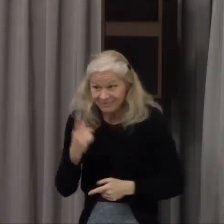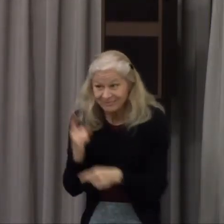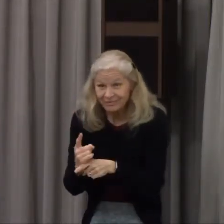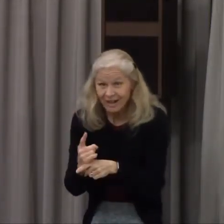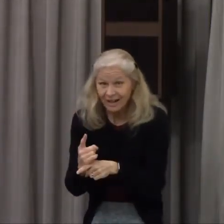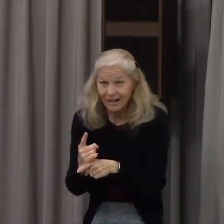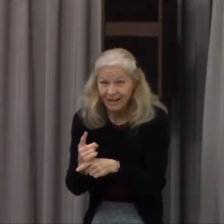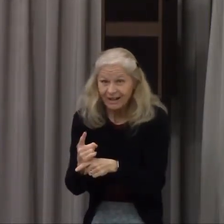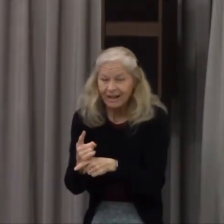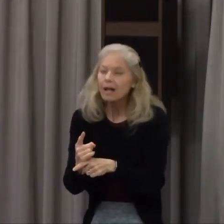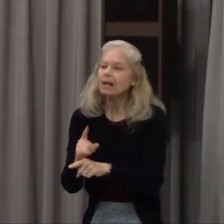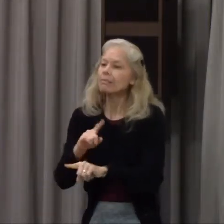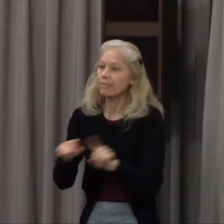lost.